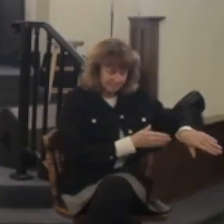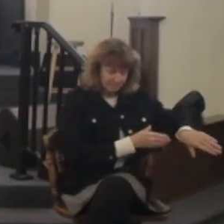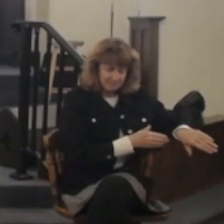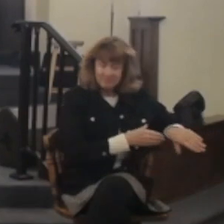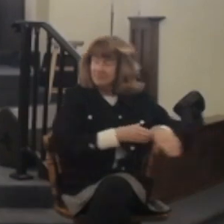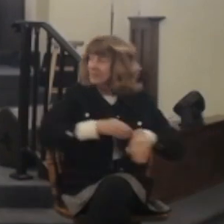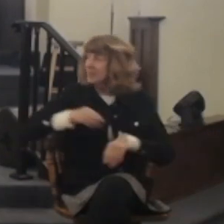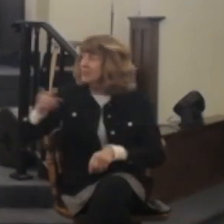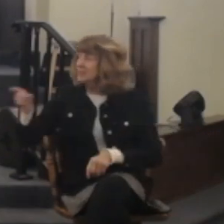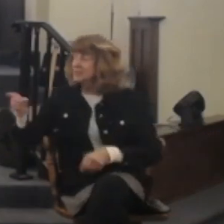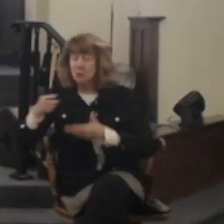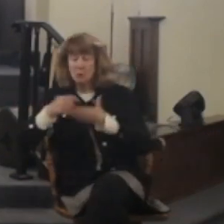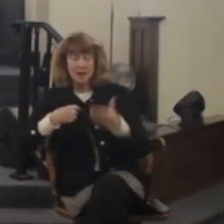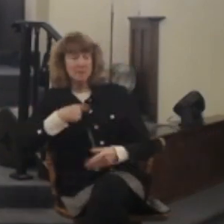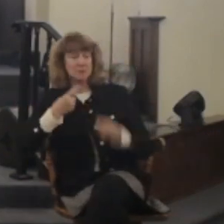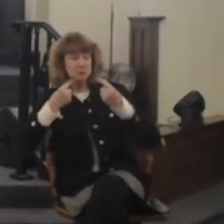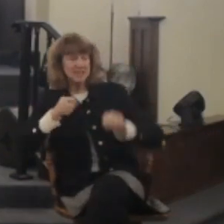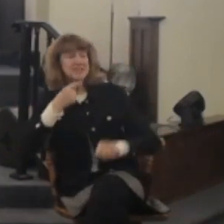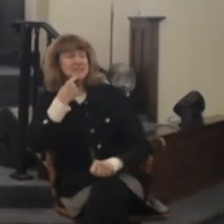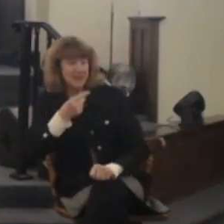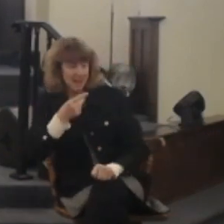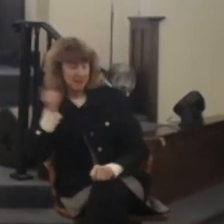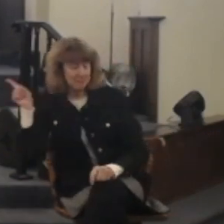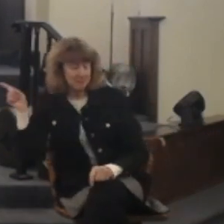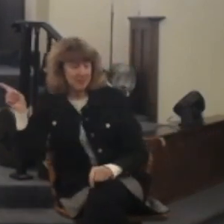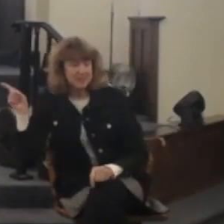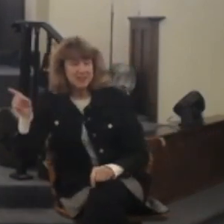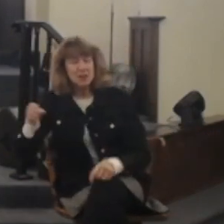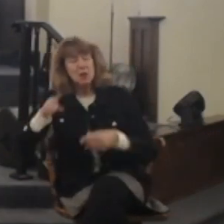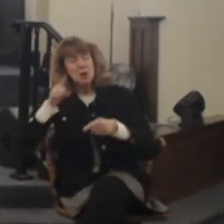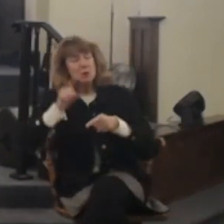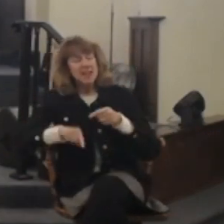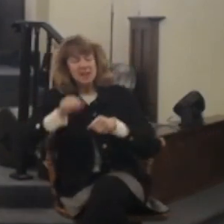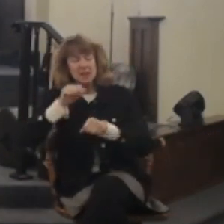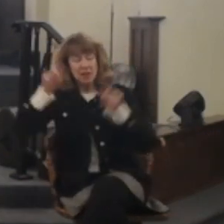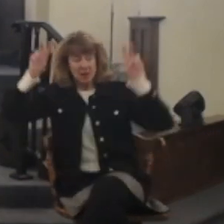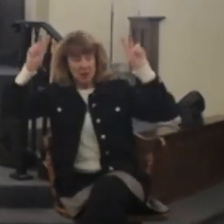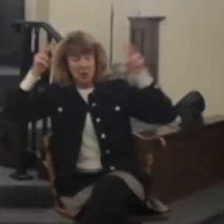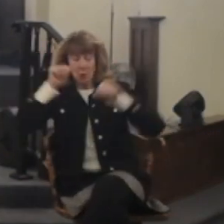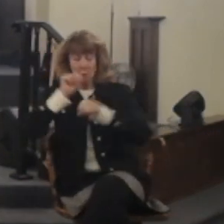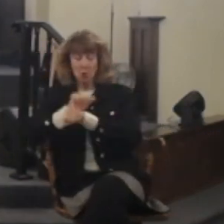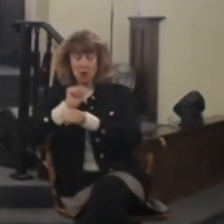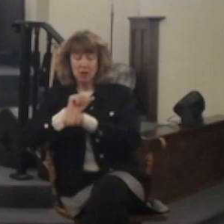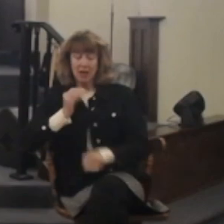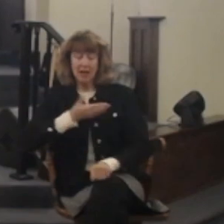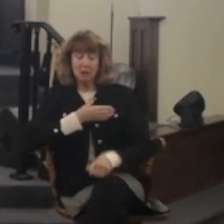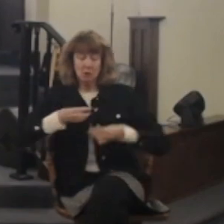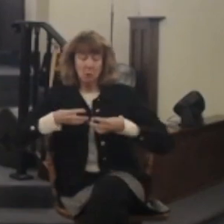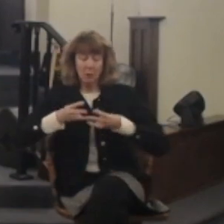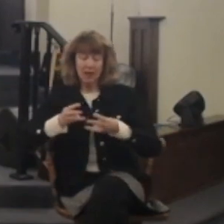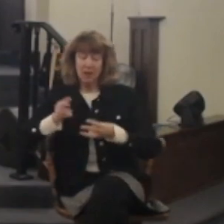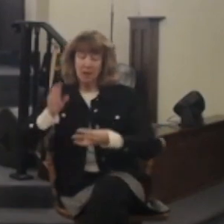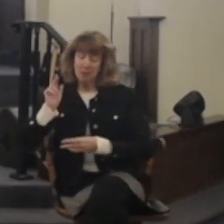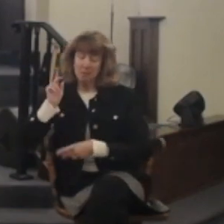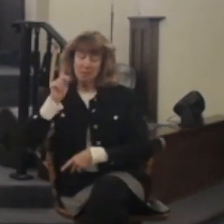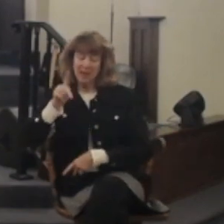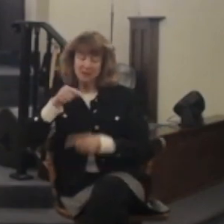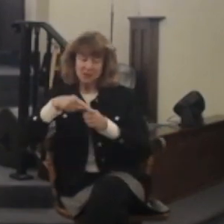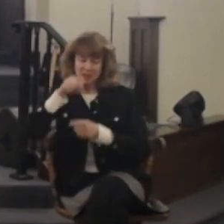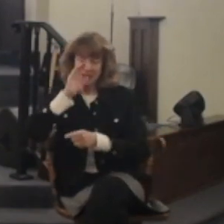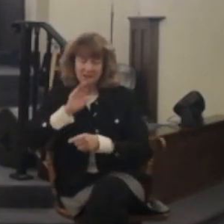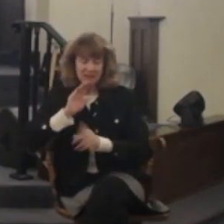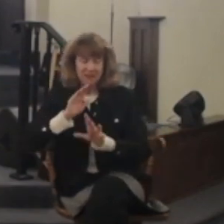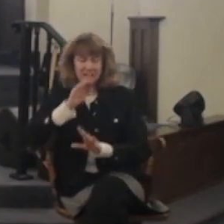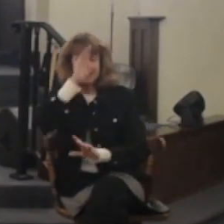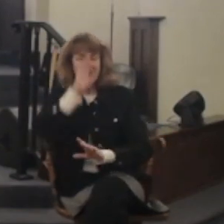So I guess what I'm trying to say is that you can't work your way back to God. If you sin, you give it to God and trust